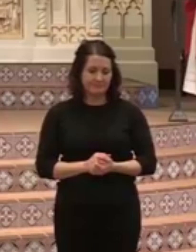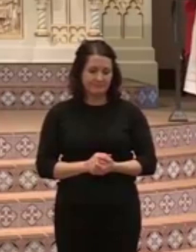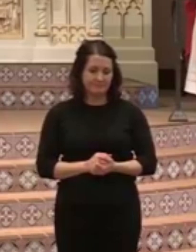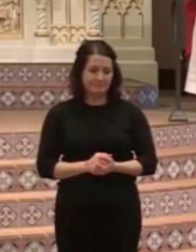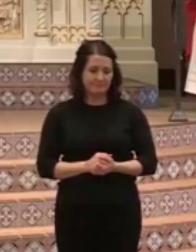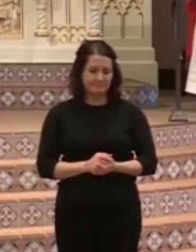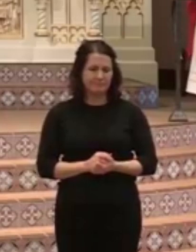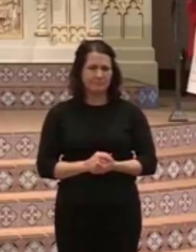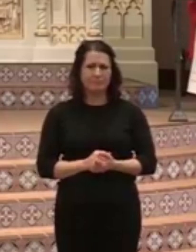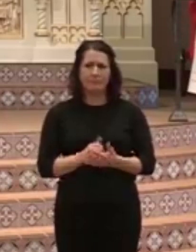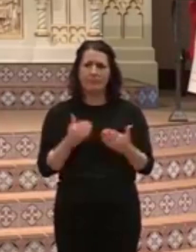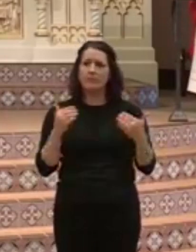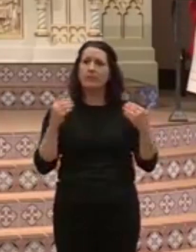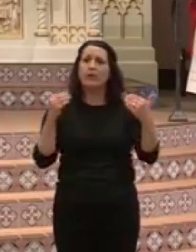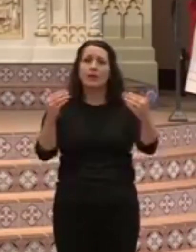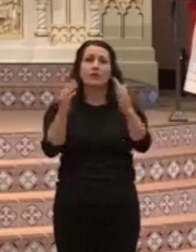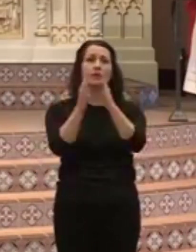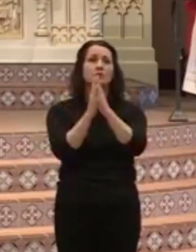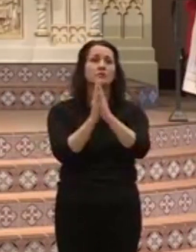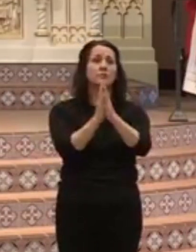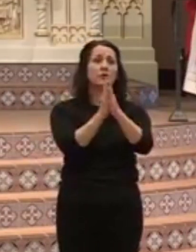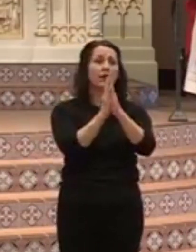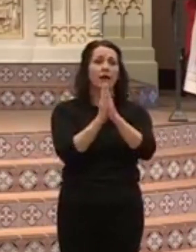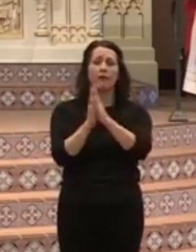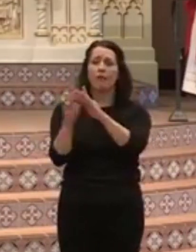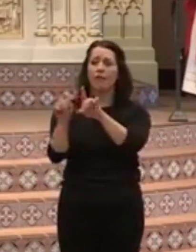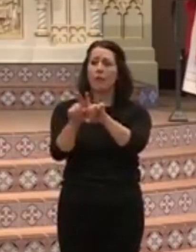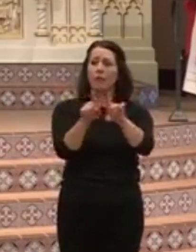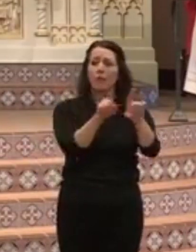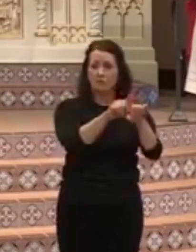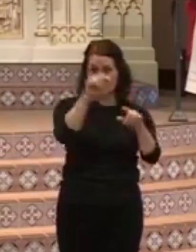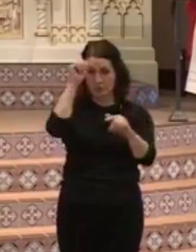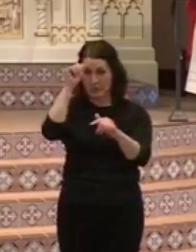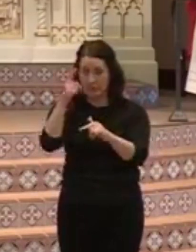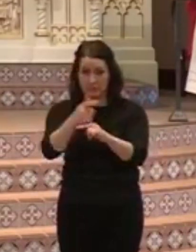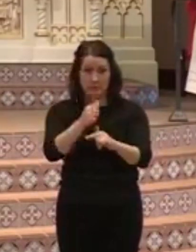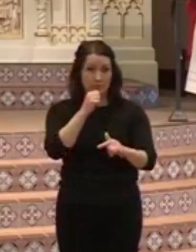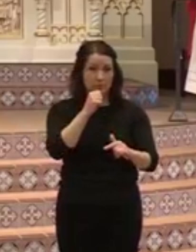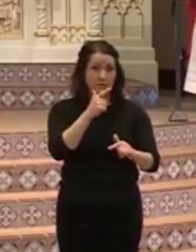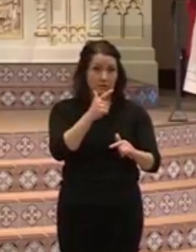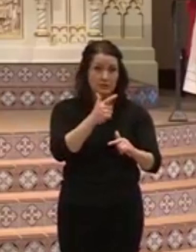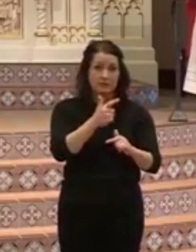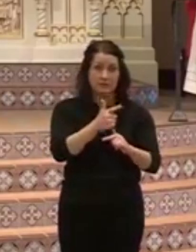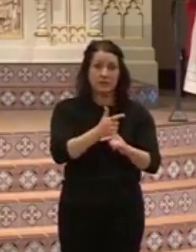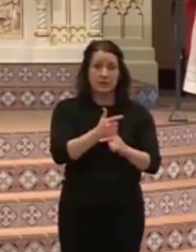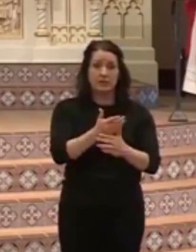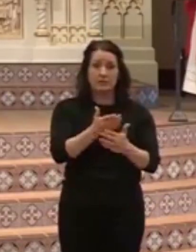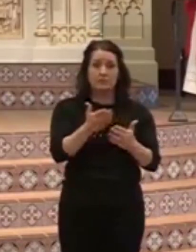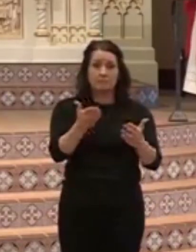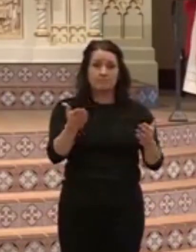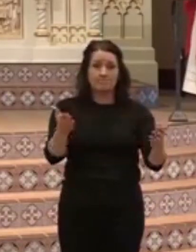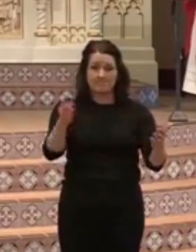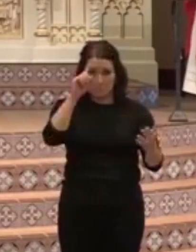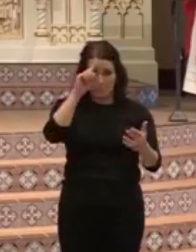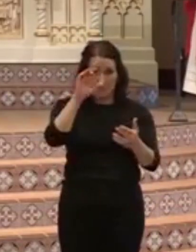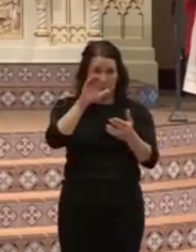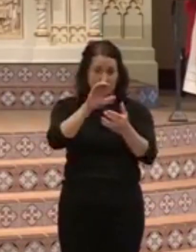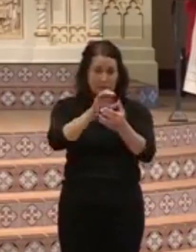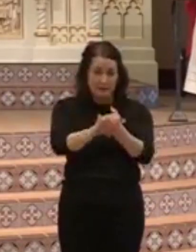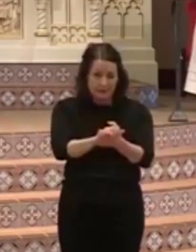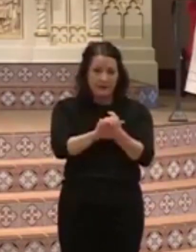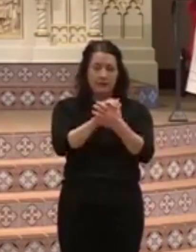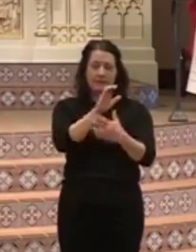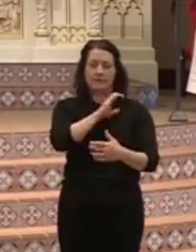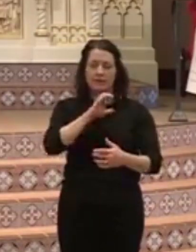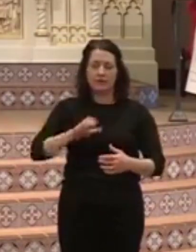Let us pray also for our brothers and sisters who believe in